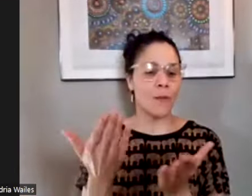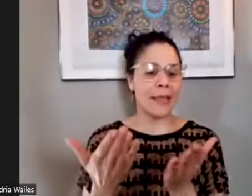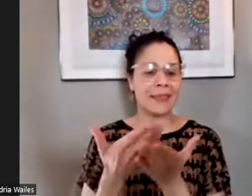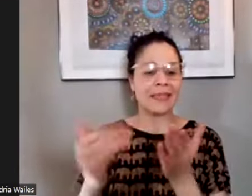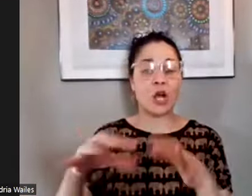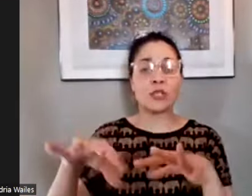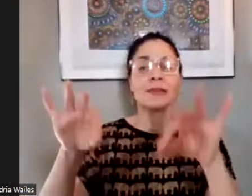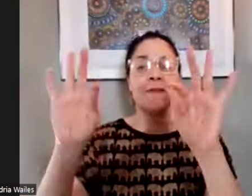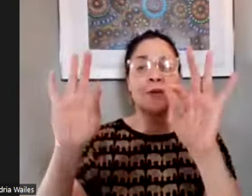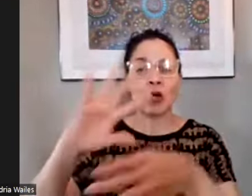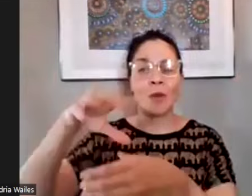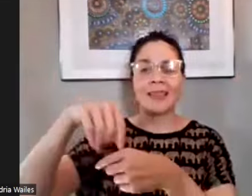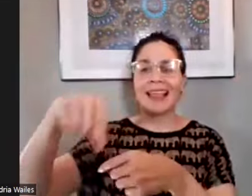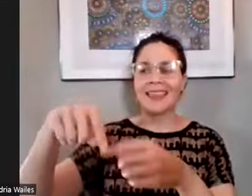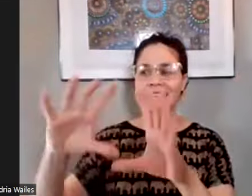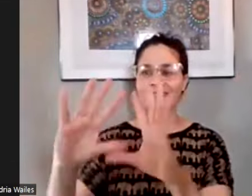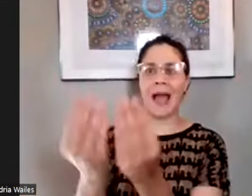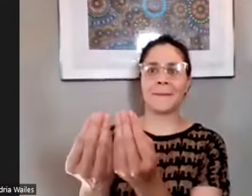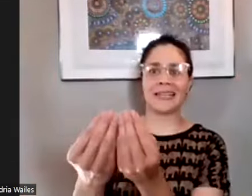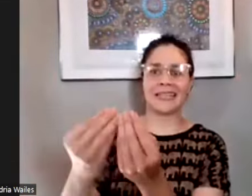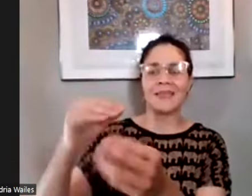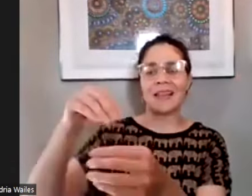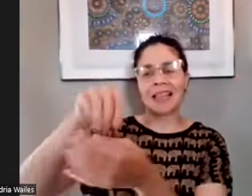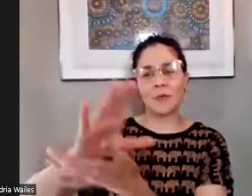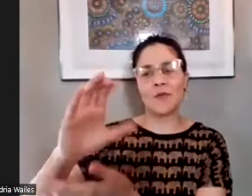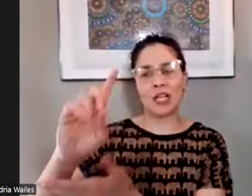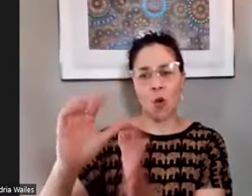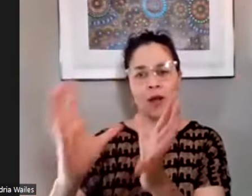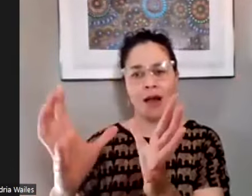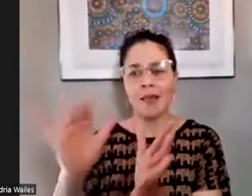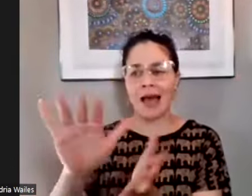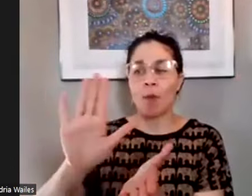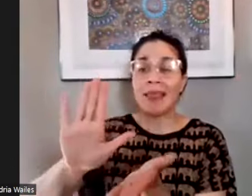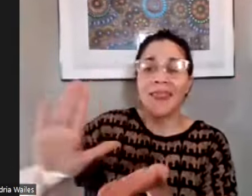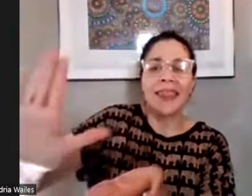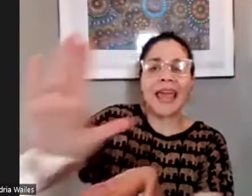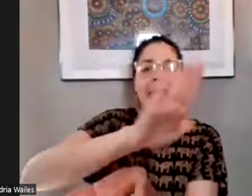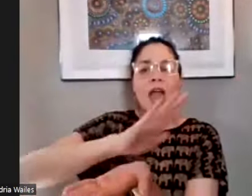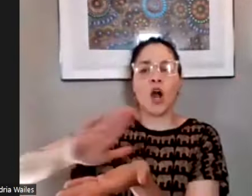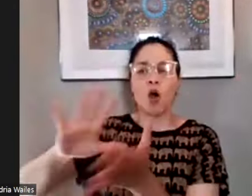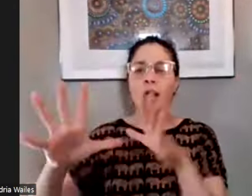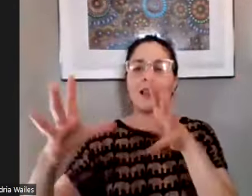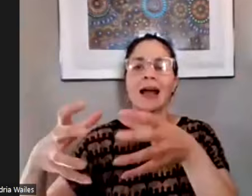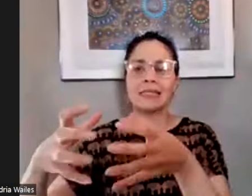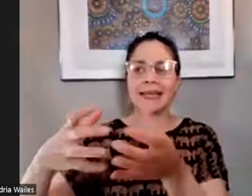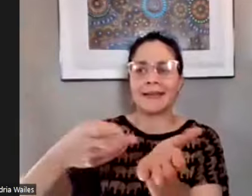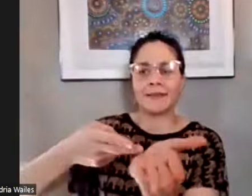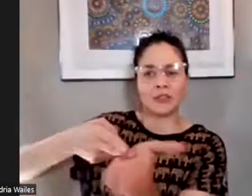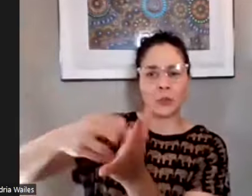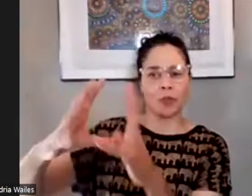story, what's our approach to storytelling, what do we want to have discovered amongst this family, for example, in the movie CODA,